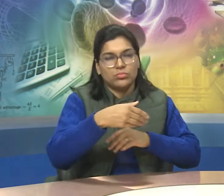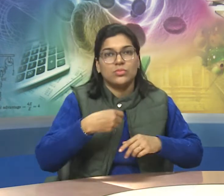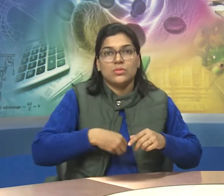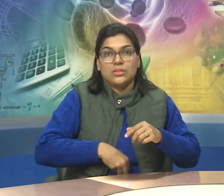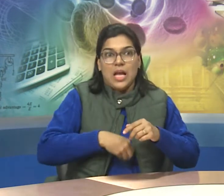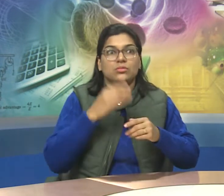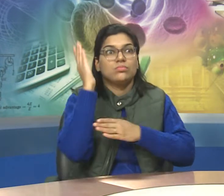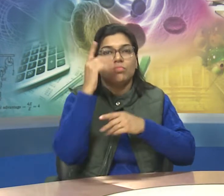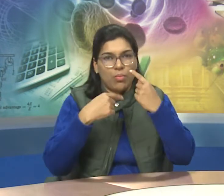leads to